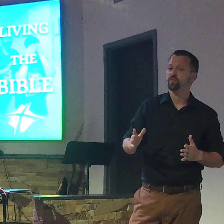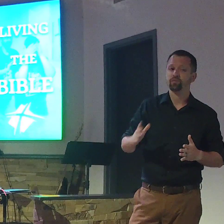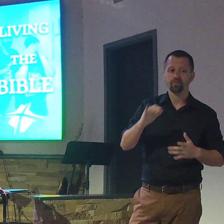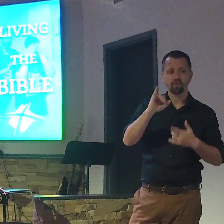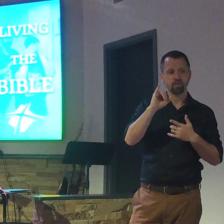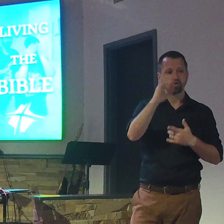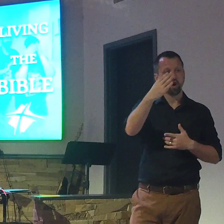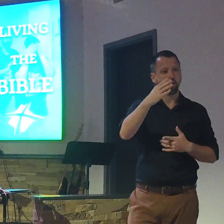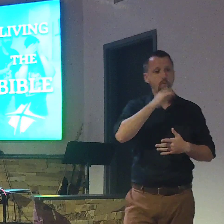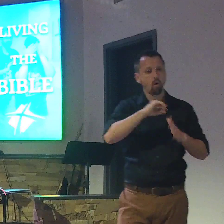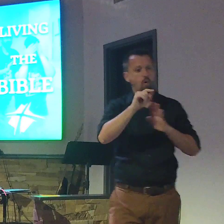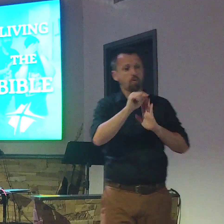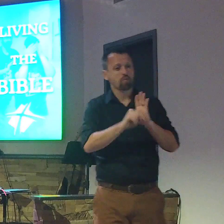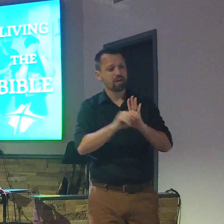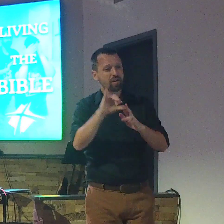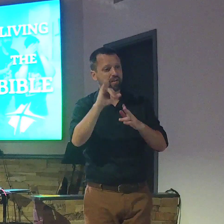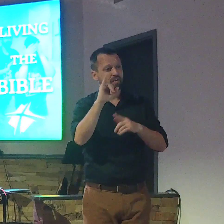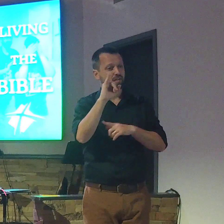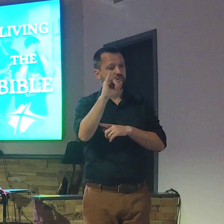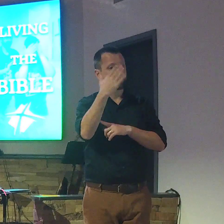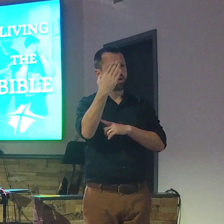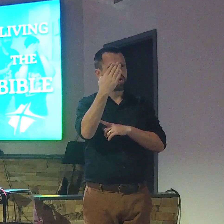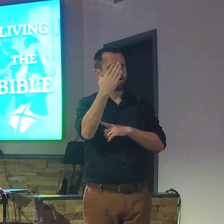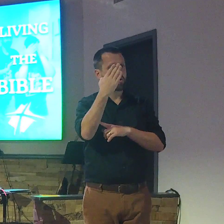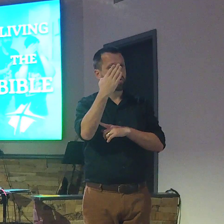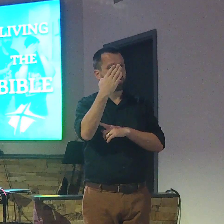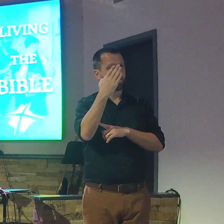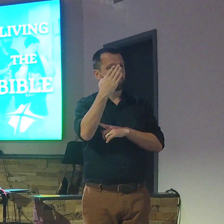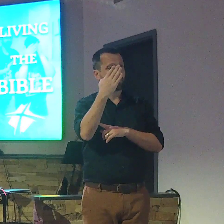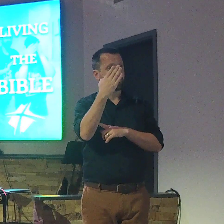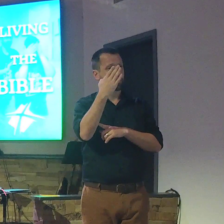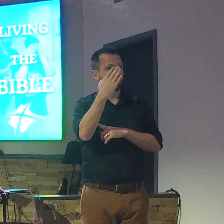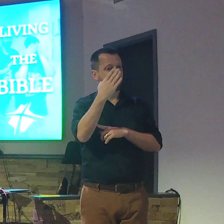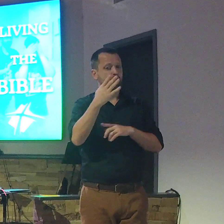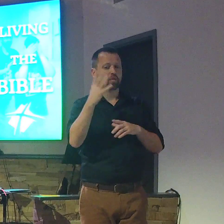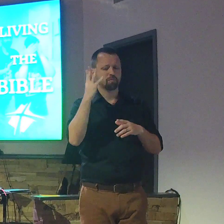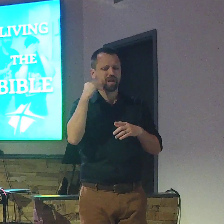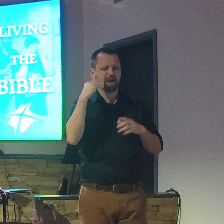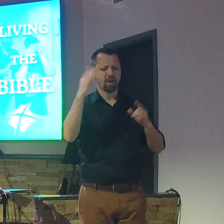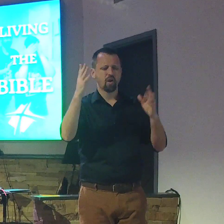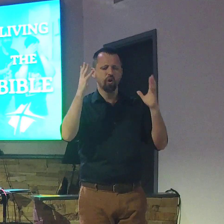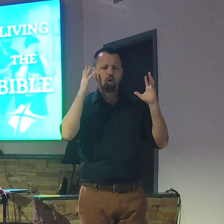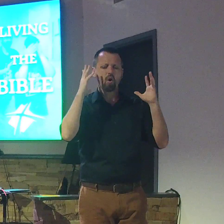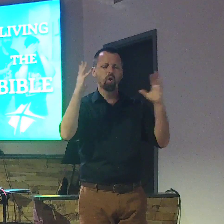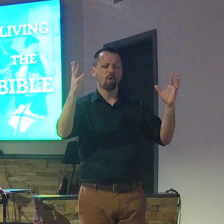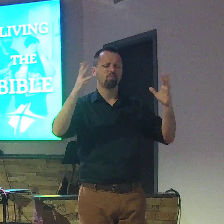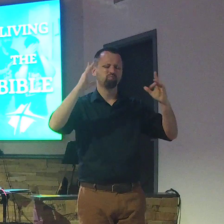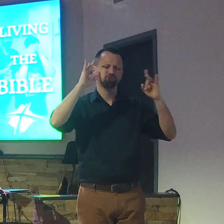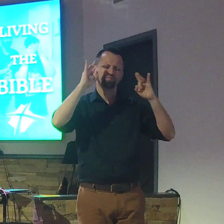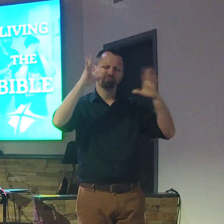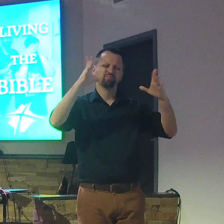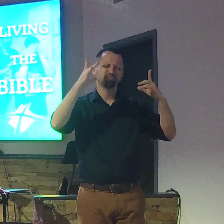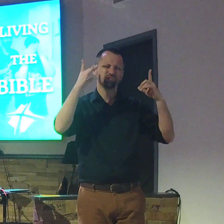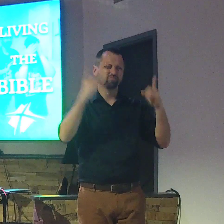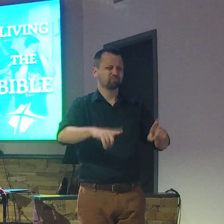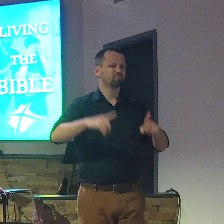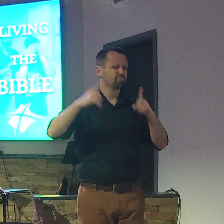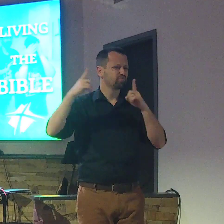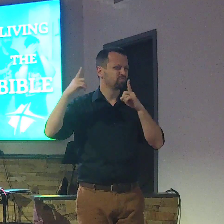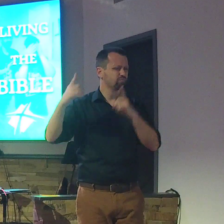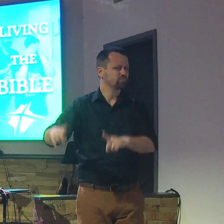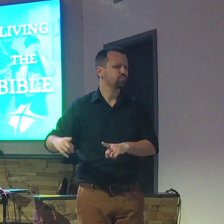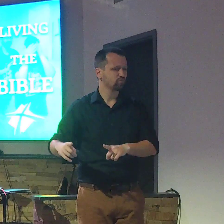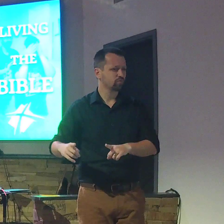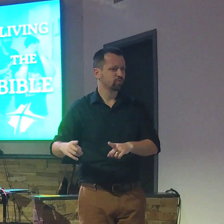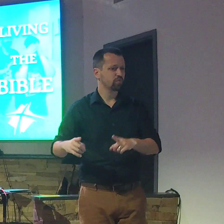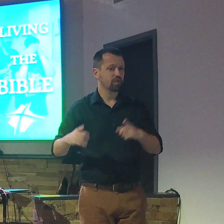Job, the Old Testament saint, went through so much tragedy in his life. But then he came into the